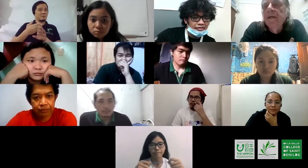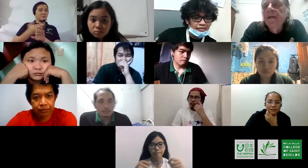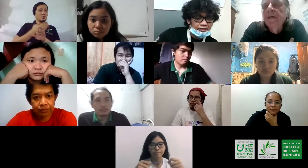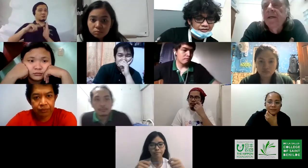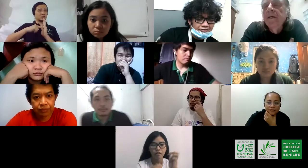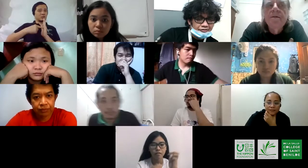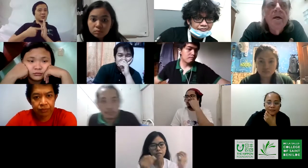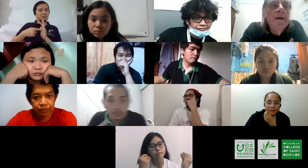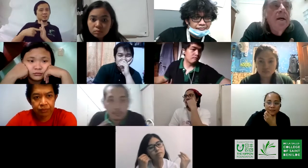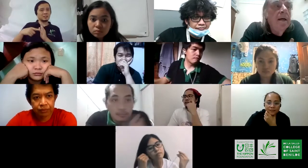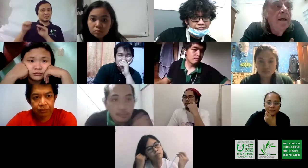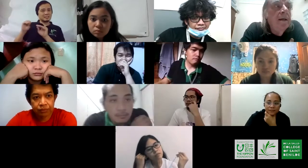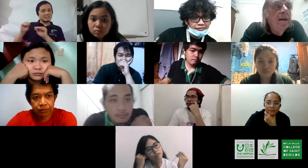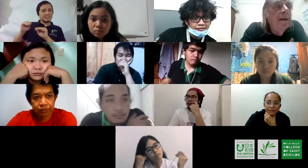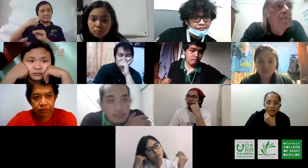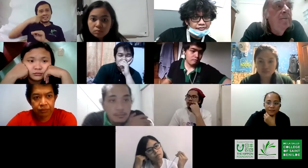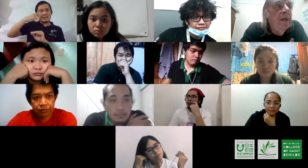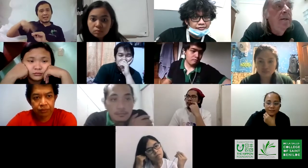Okay, I mean, I'm going to tell you a sad story.